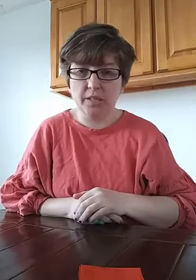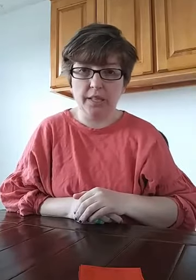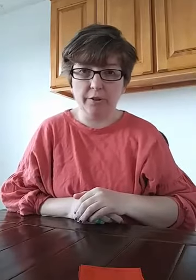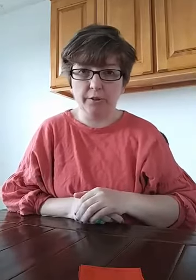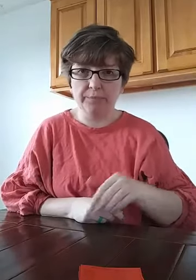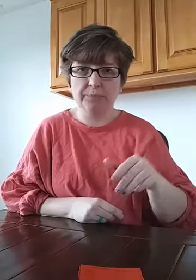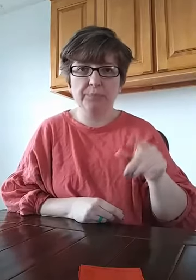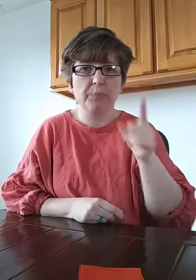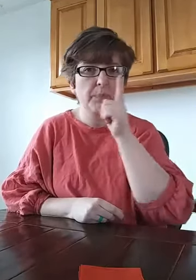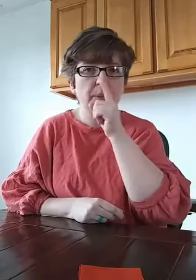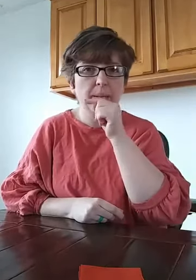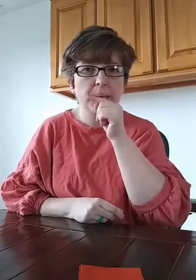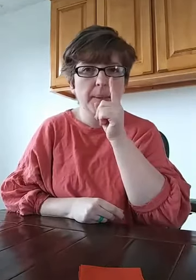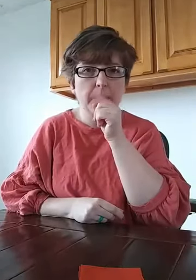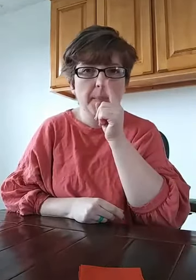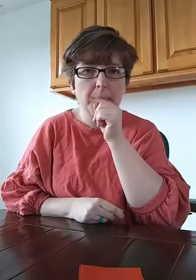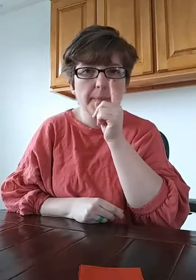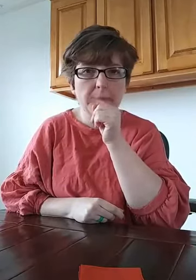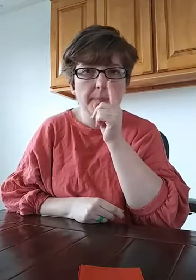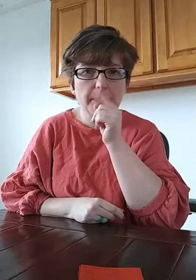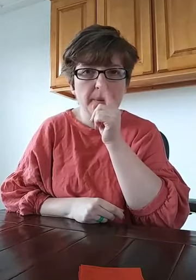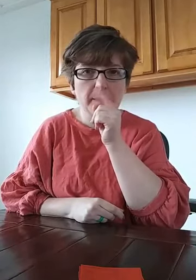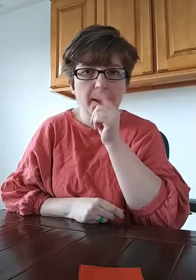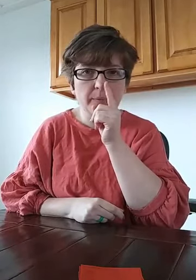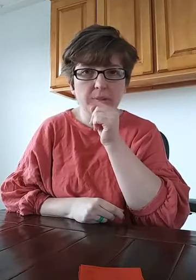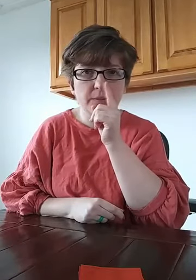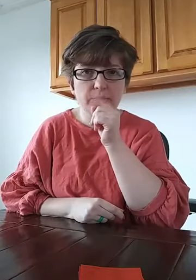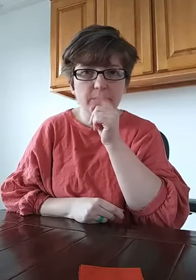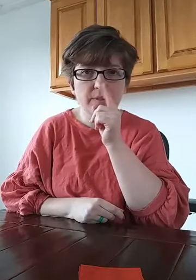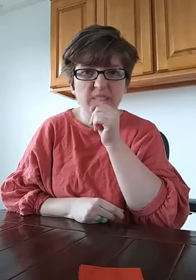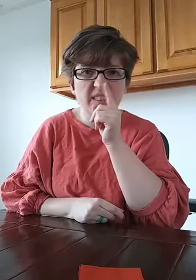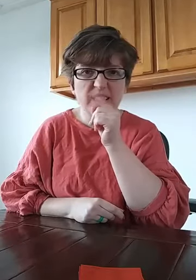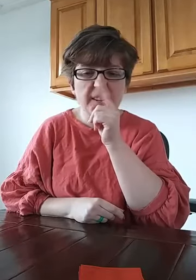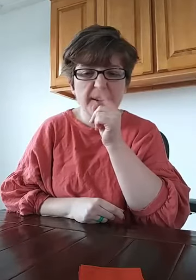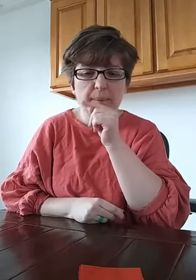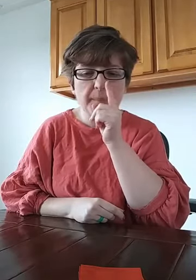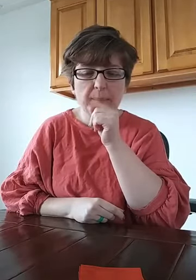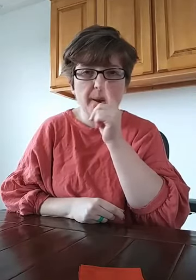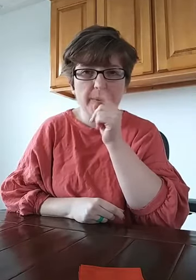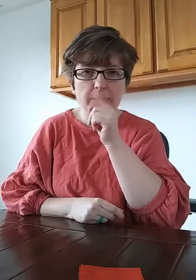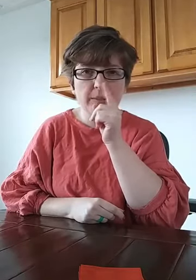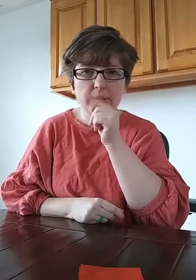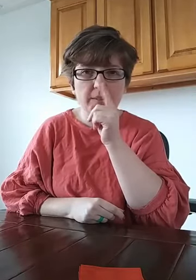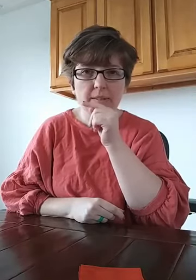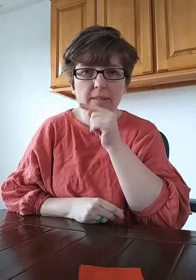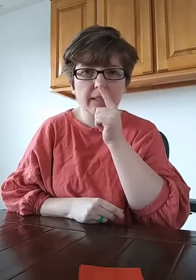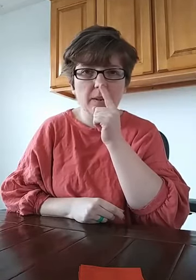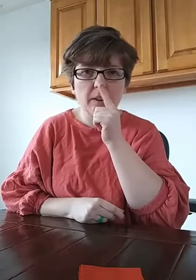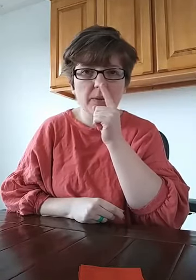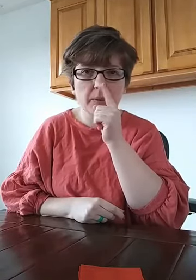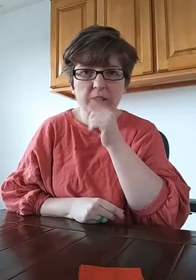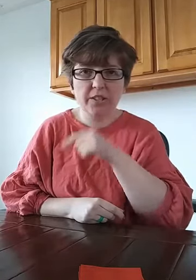slither mouse mouse mouse like their nose switches